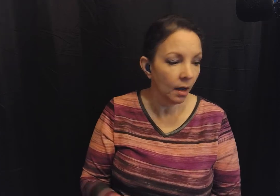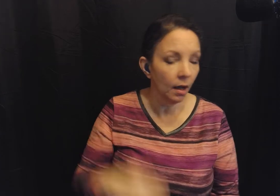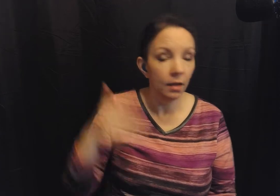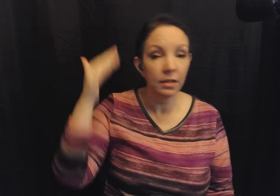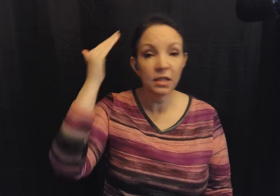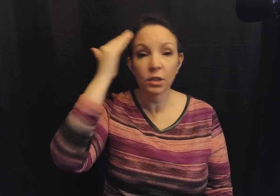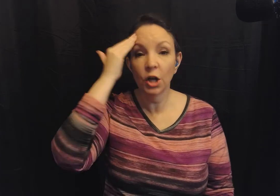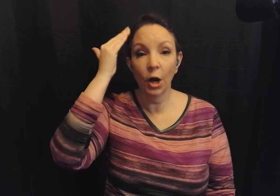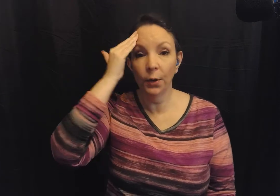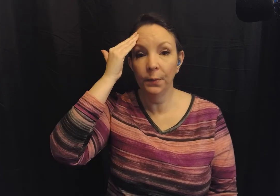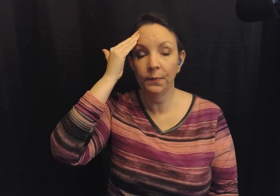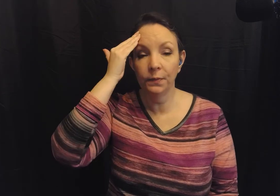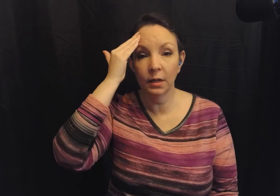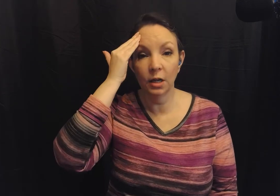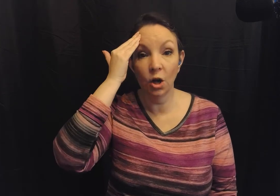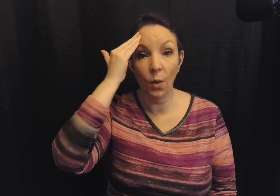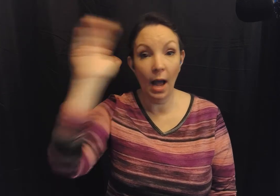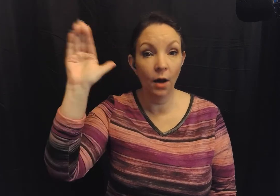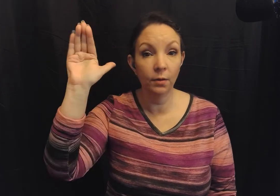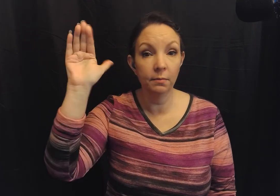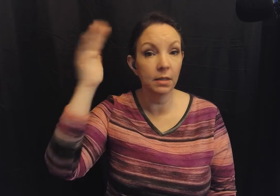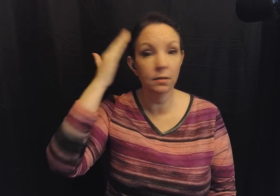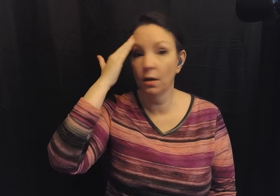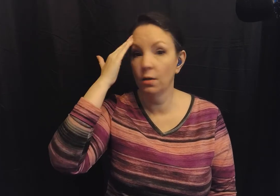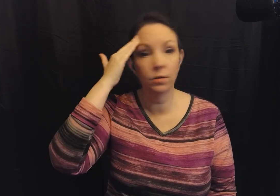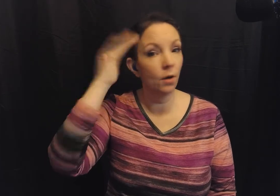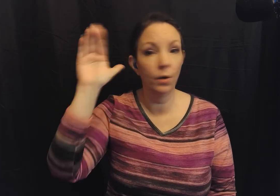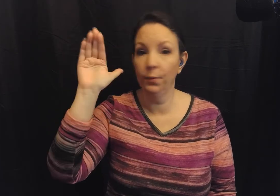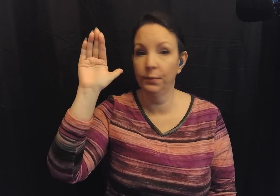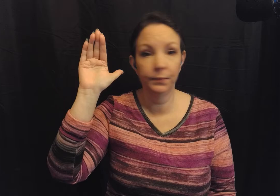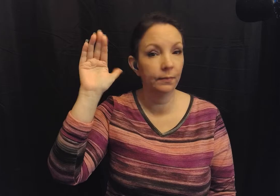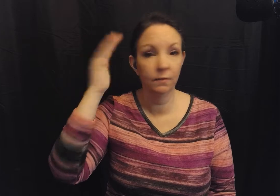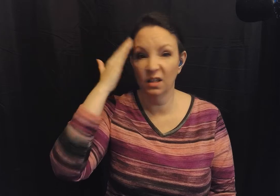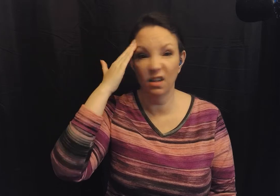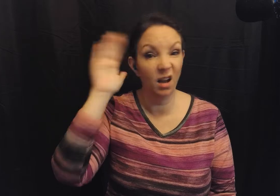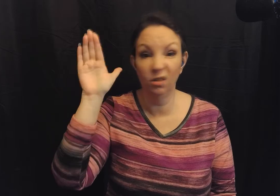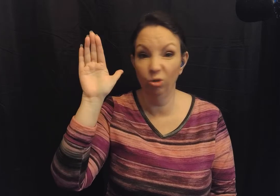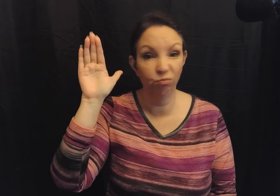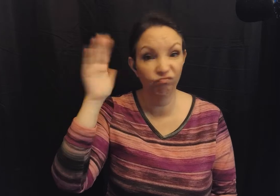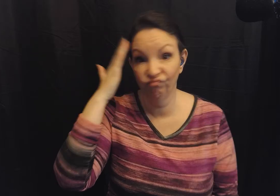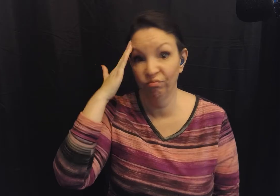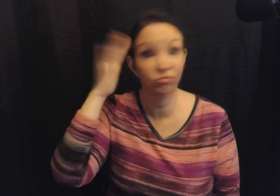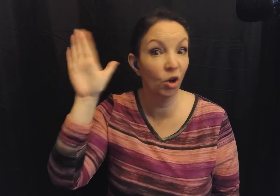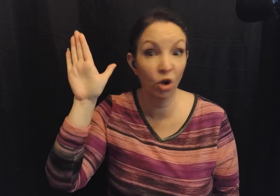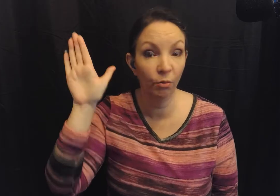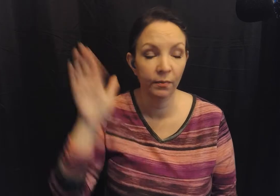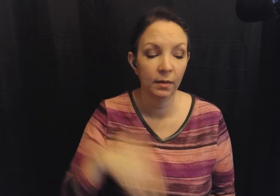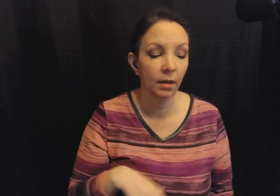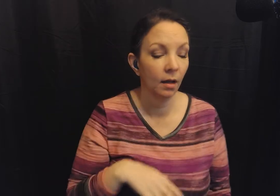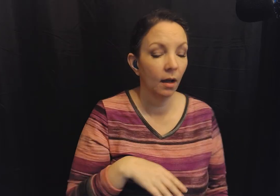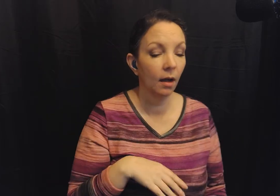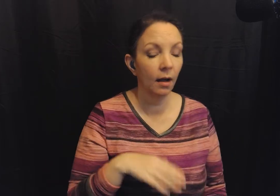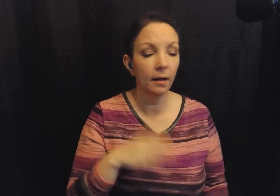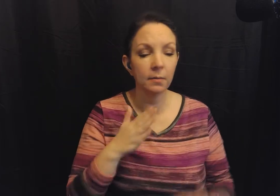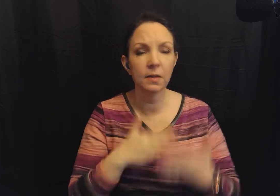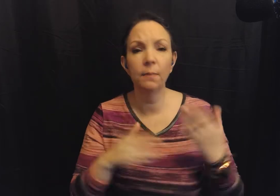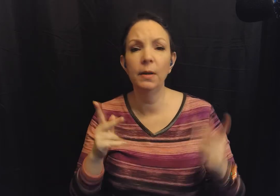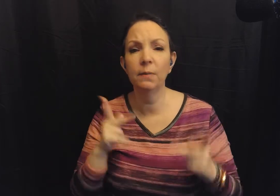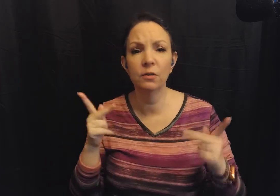This is no. I'm going to go out, mean don't know. I don't know. Don't know. Some people just